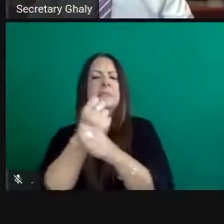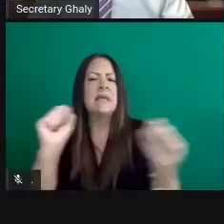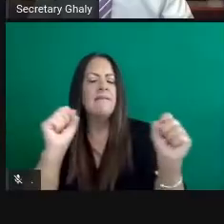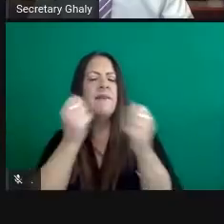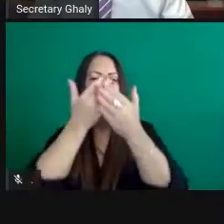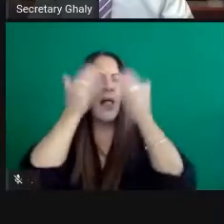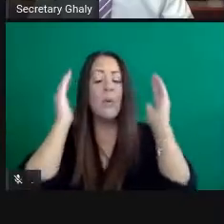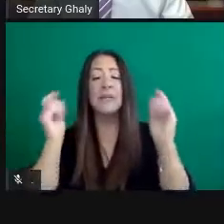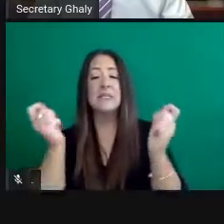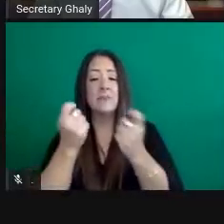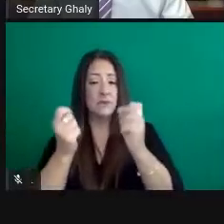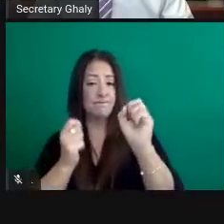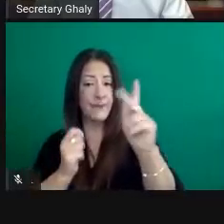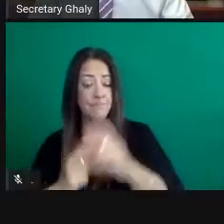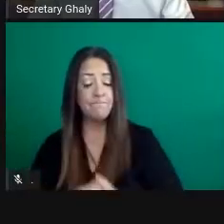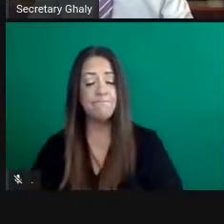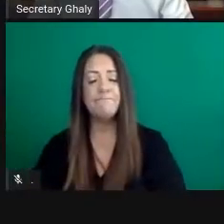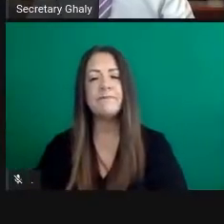Halloween celebration.